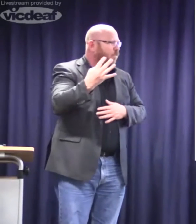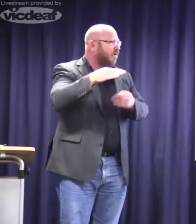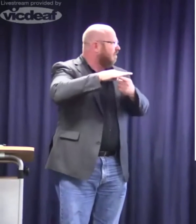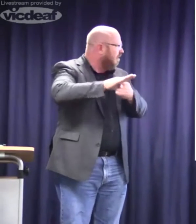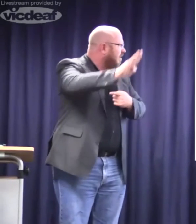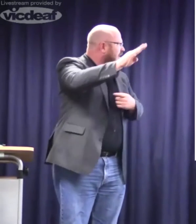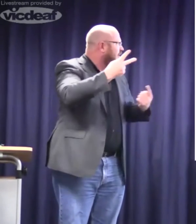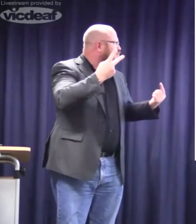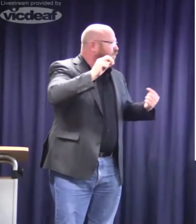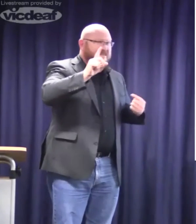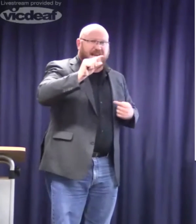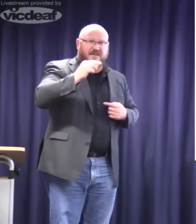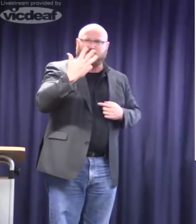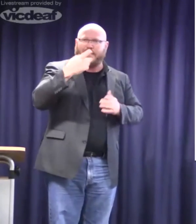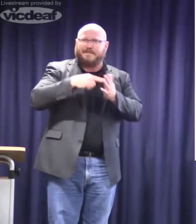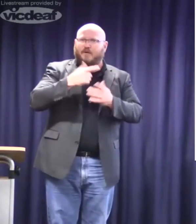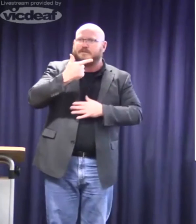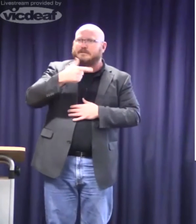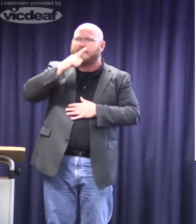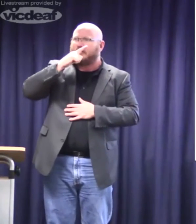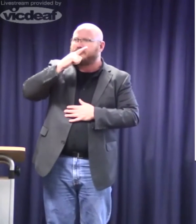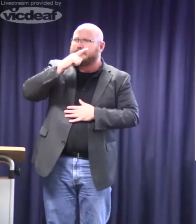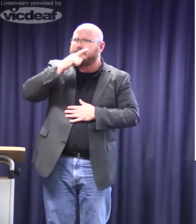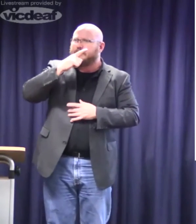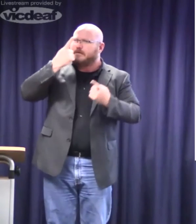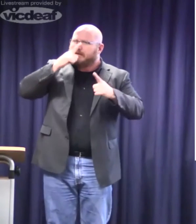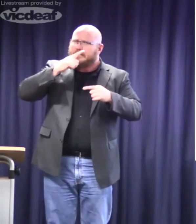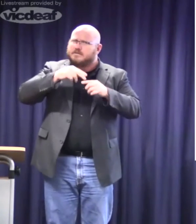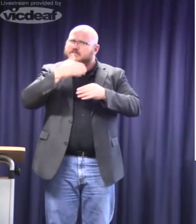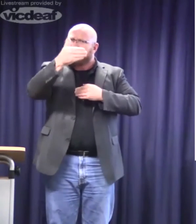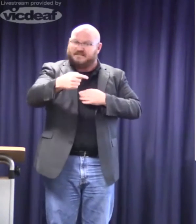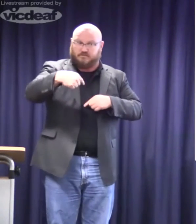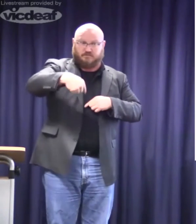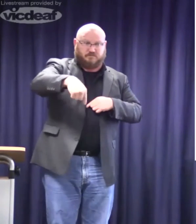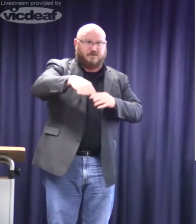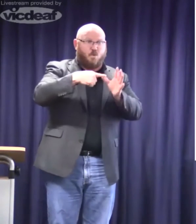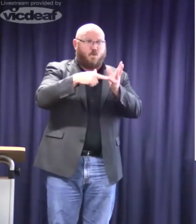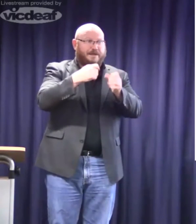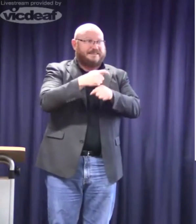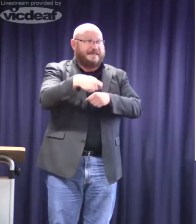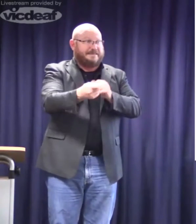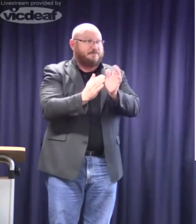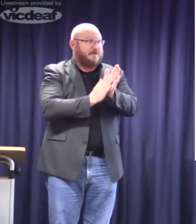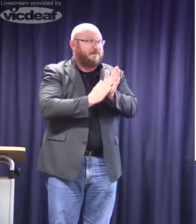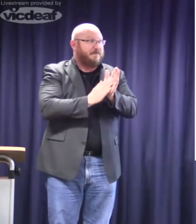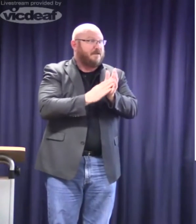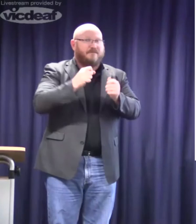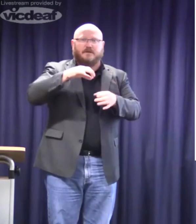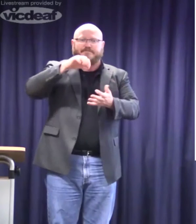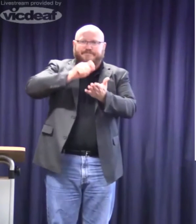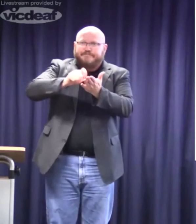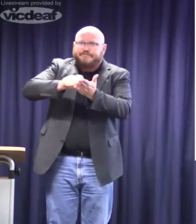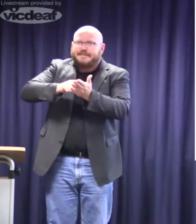And it seems to have increased from 2001 to 2006 to the last census in 2011, which